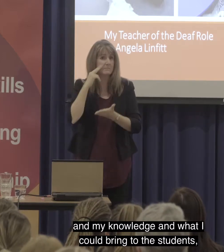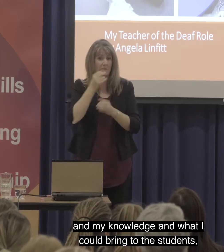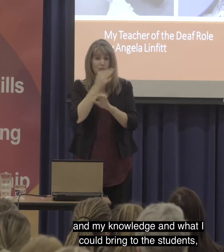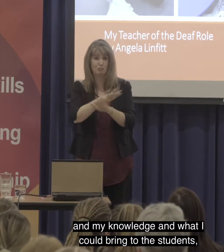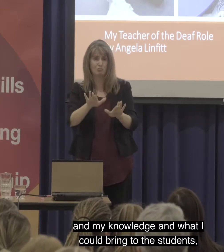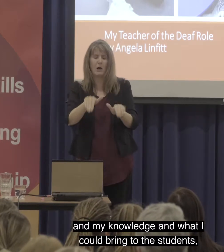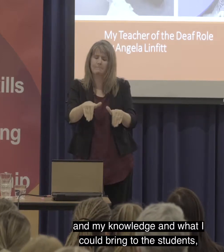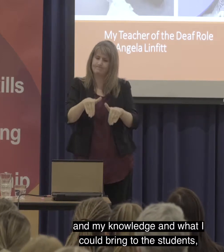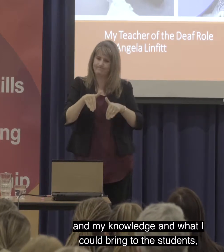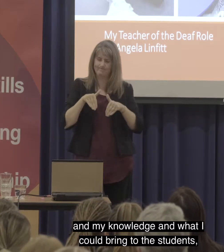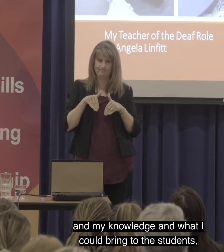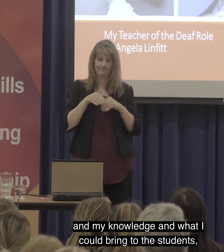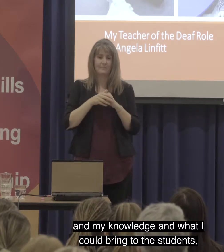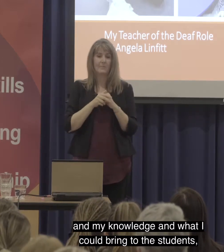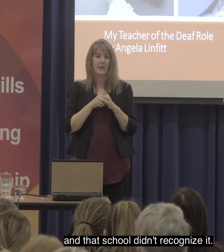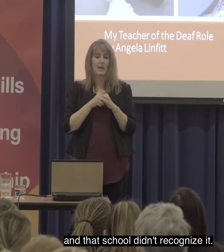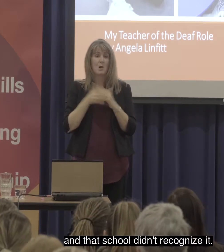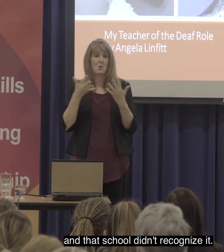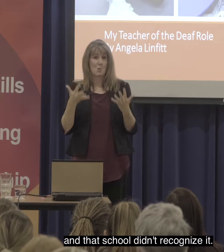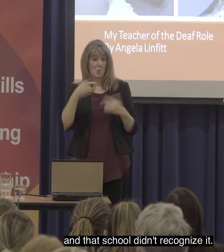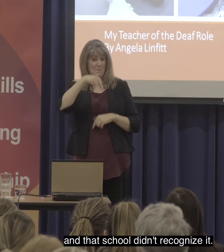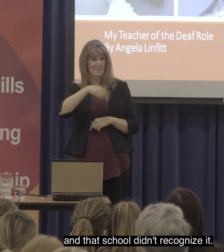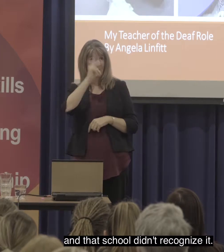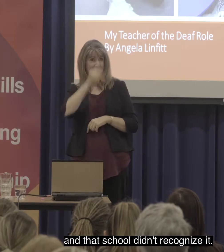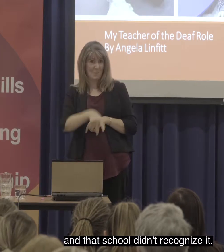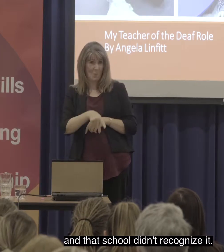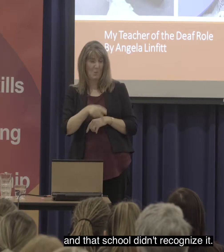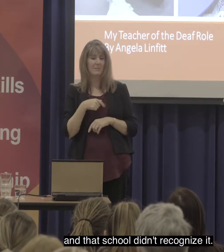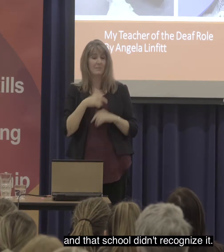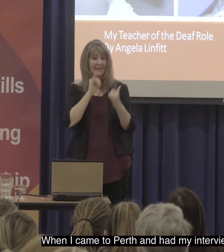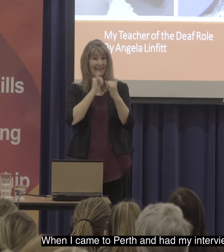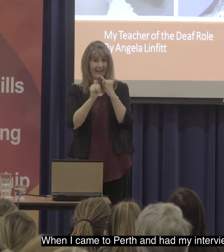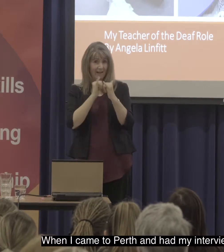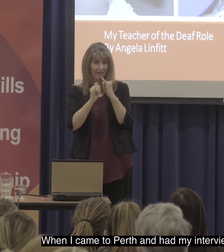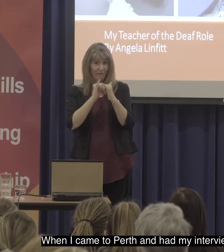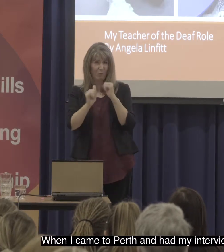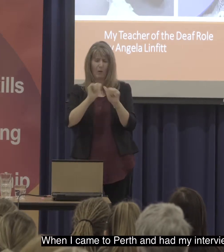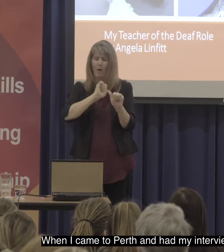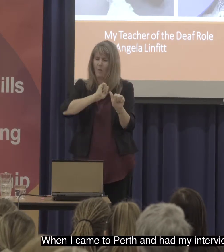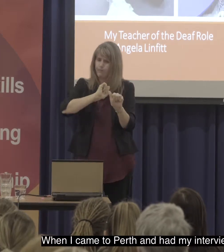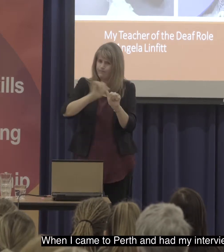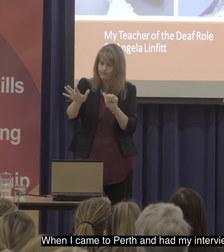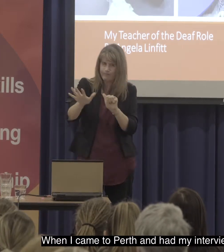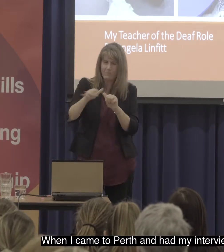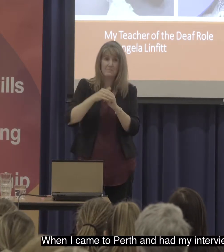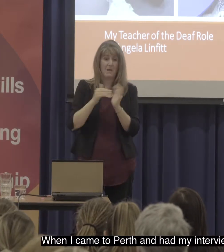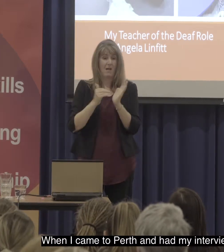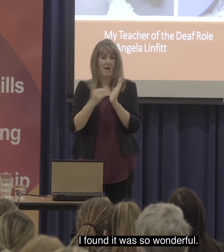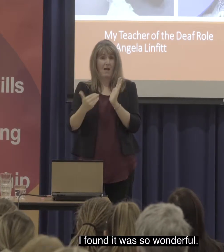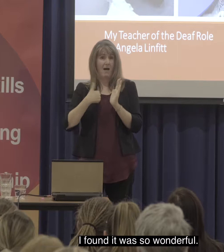what I could bring to the students, and that school didn't recognise it. When I came to Perth and had my interview, I found it